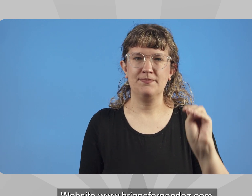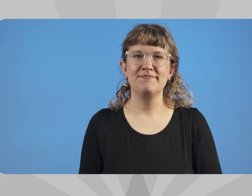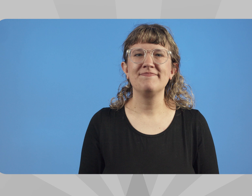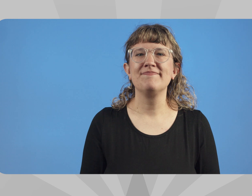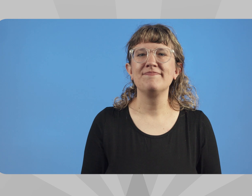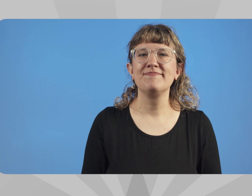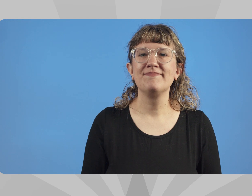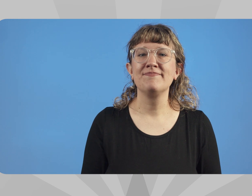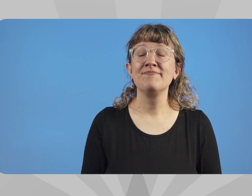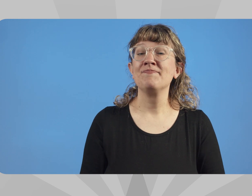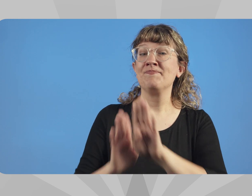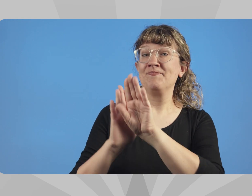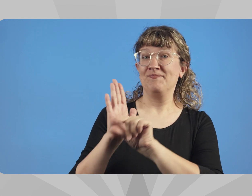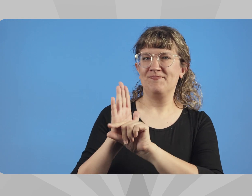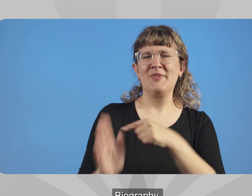www.briansfernandez.com.